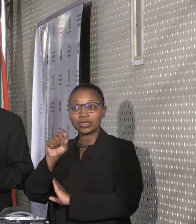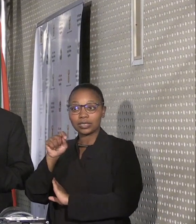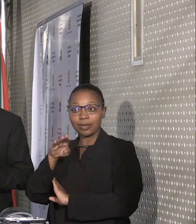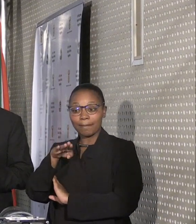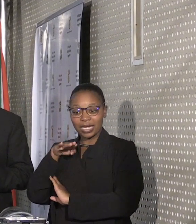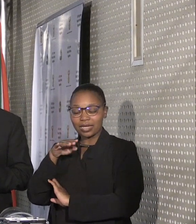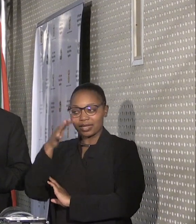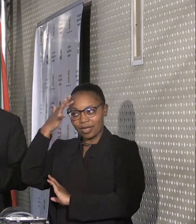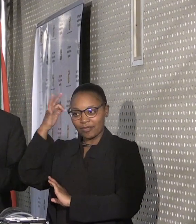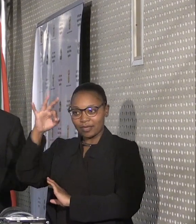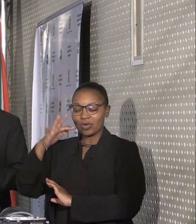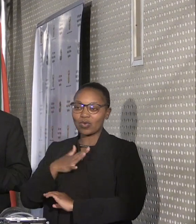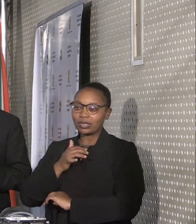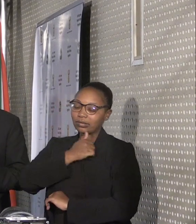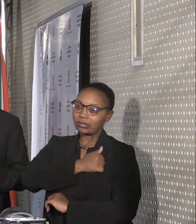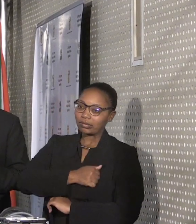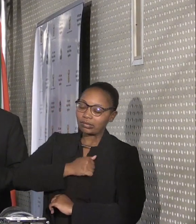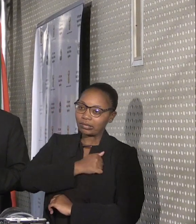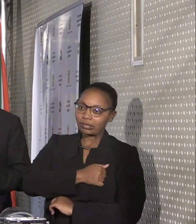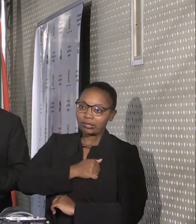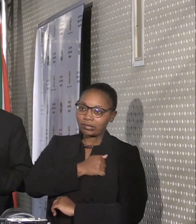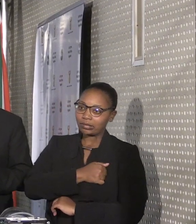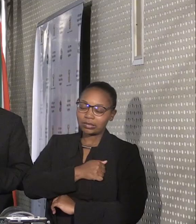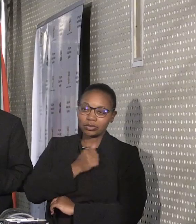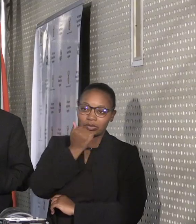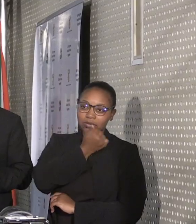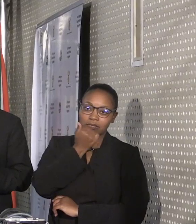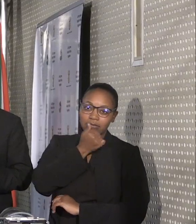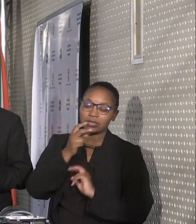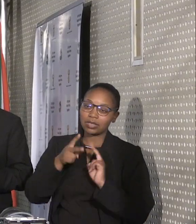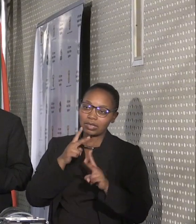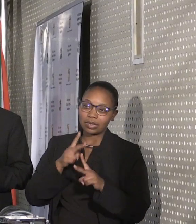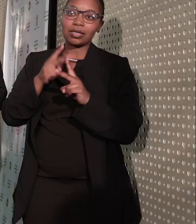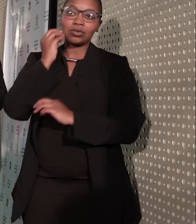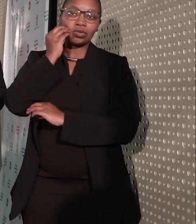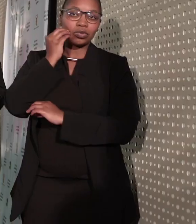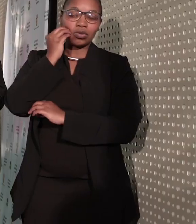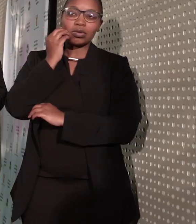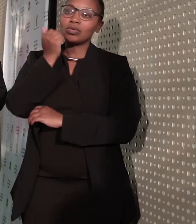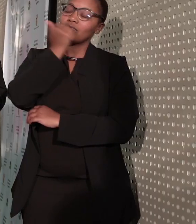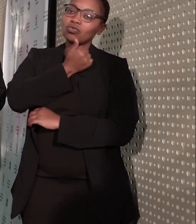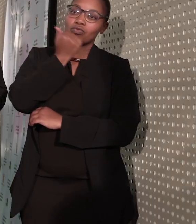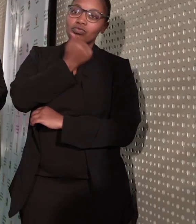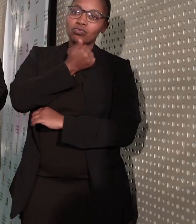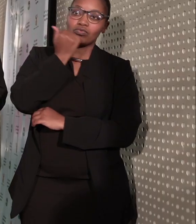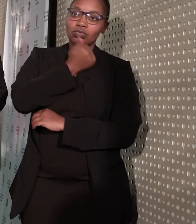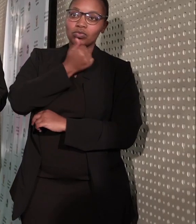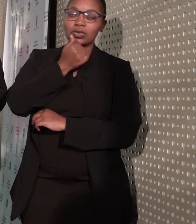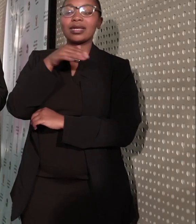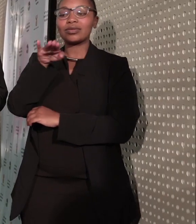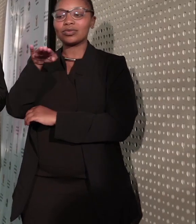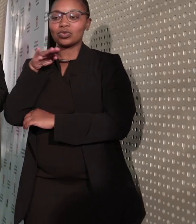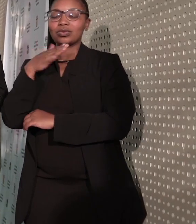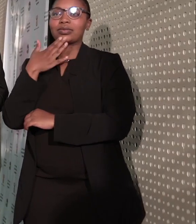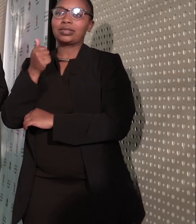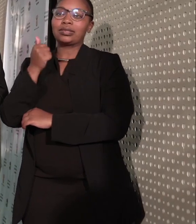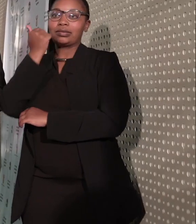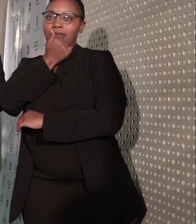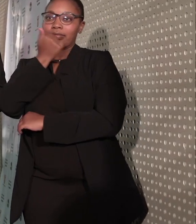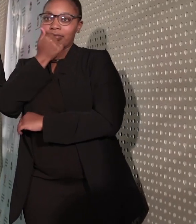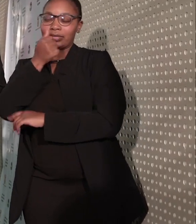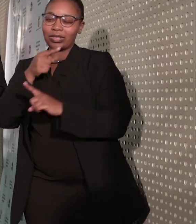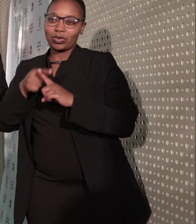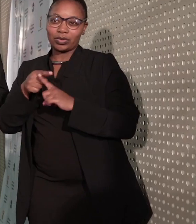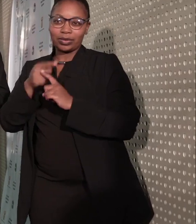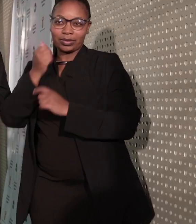apologize kamantsomang re kope tshwarelo batho ba eso sicele uxolo to stakeholders in